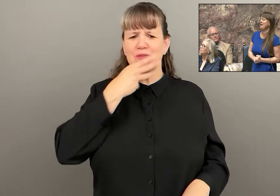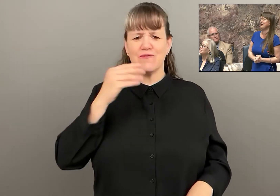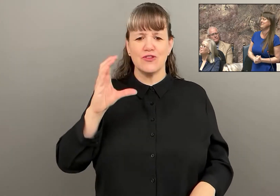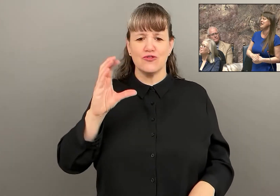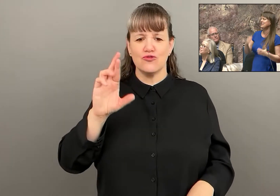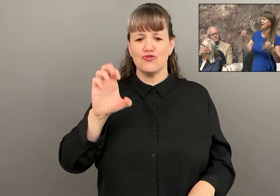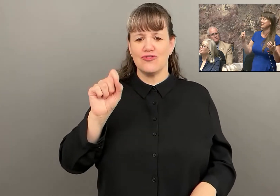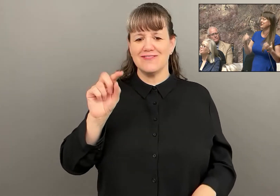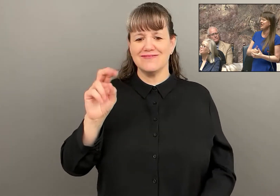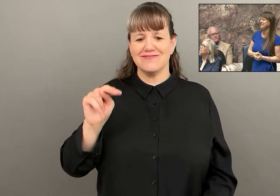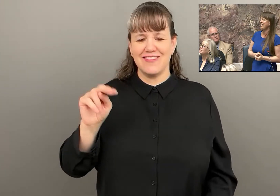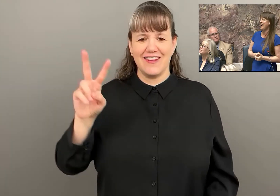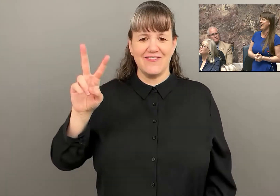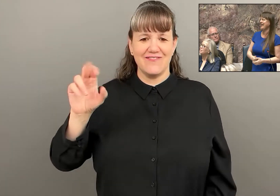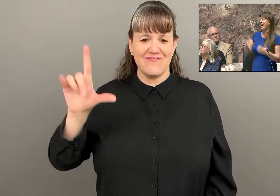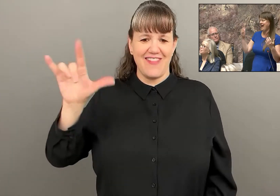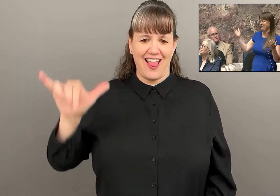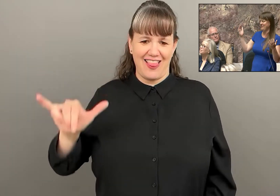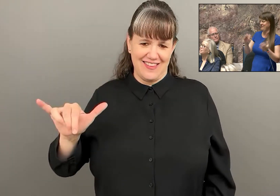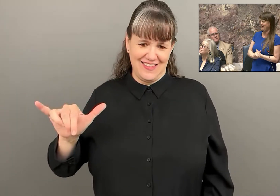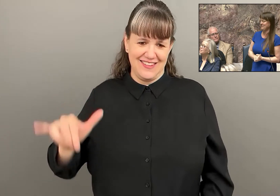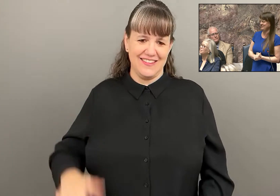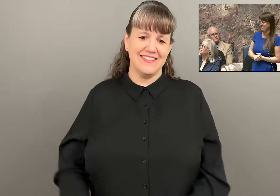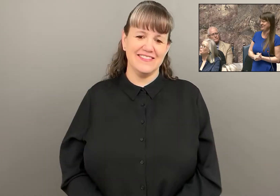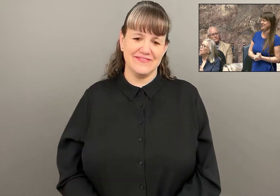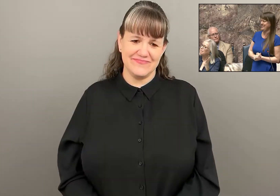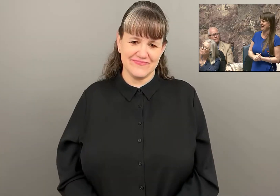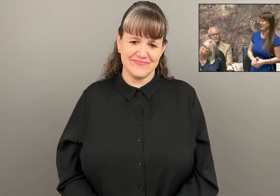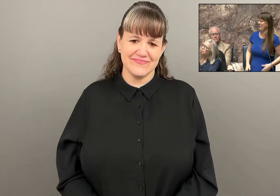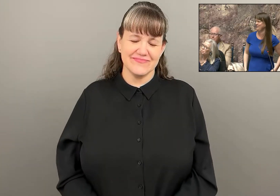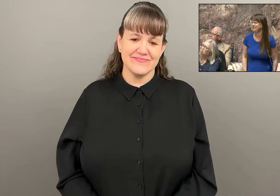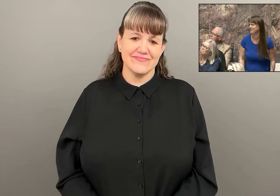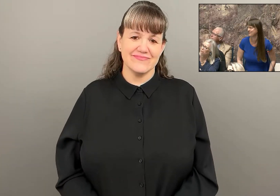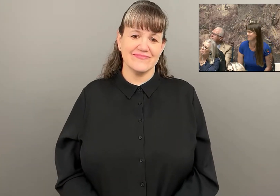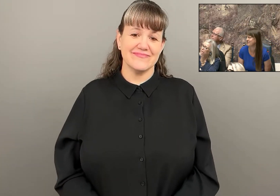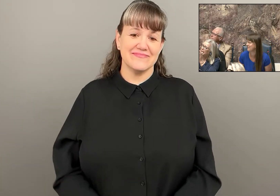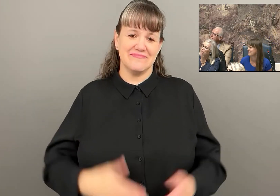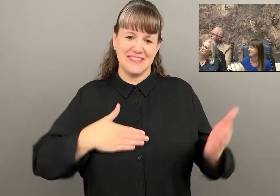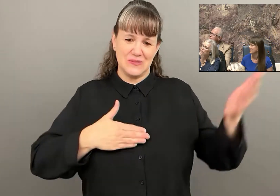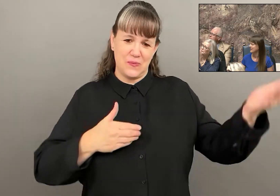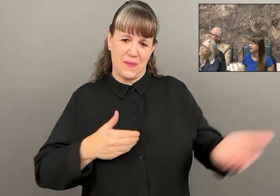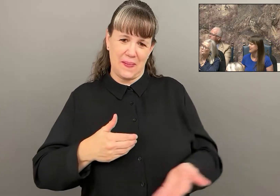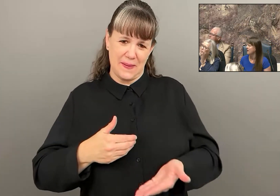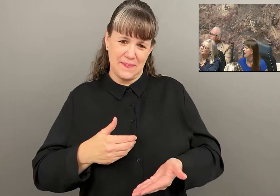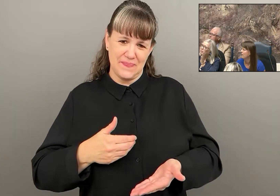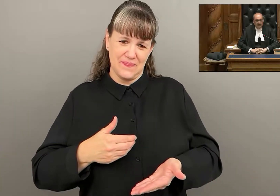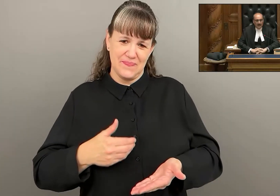please welcome Dr. Johnny Chang and the Family Physicians. Thank